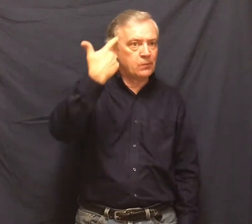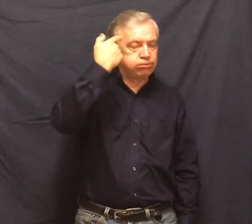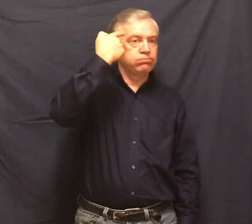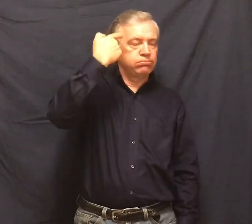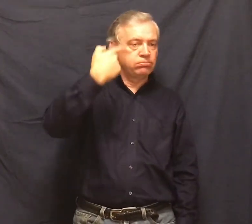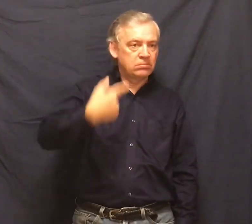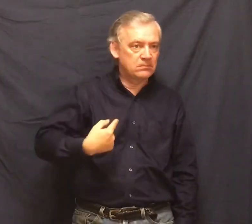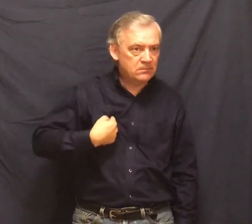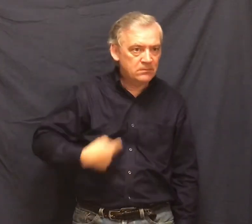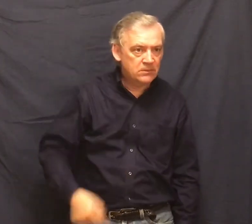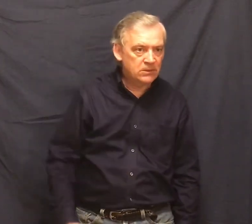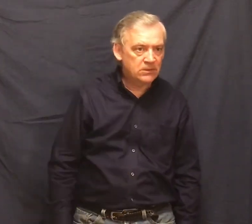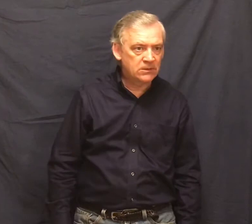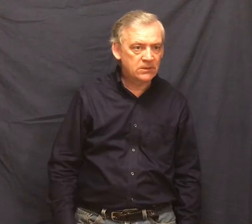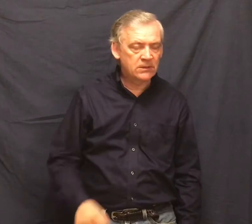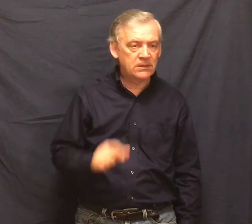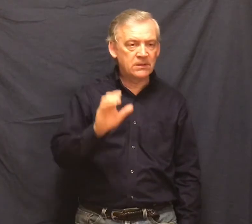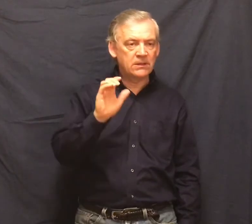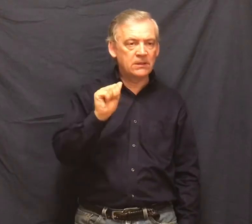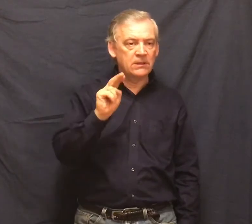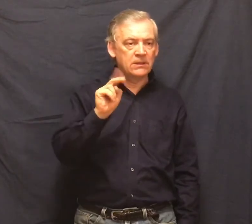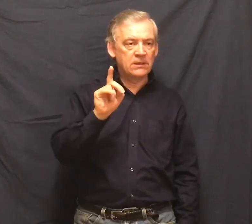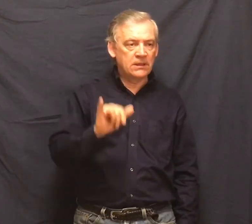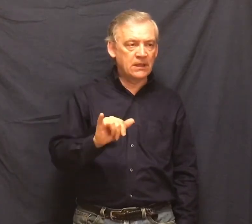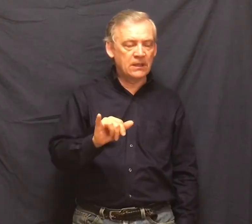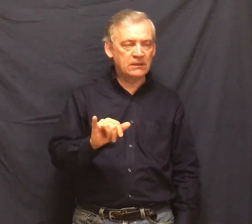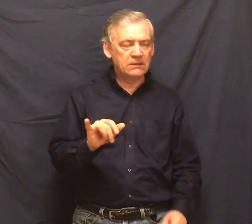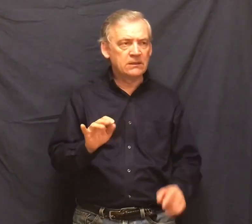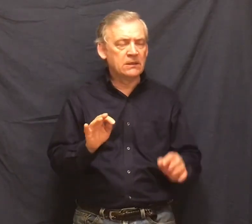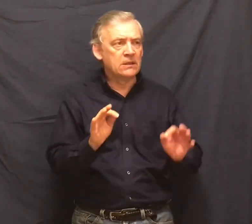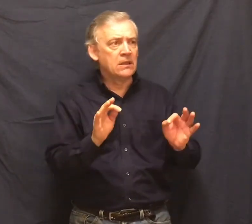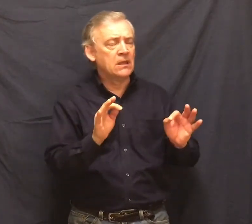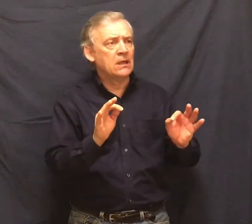Candy looked helplessly at him, for Slim's opinions were law.